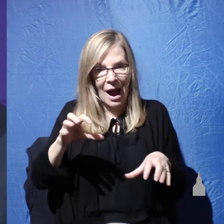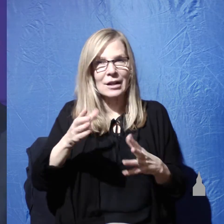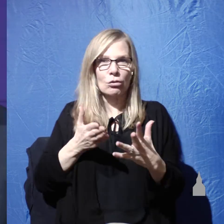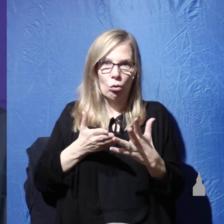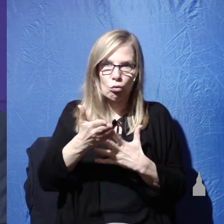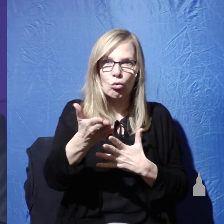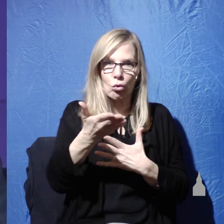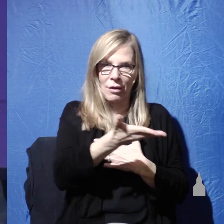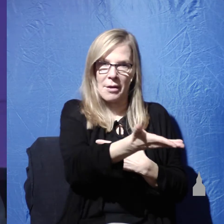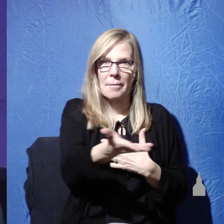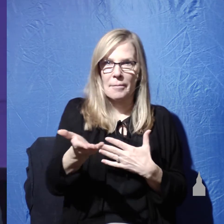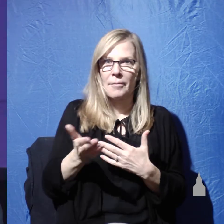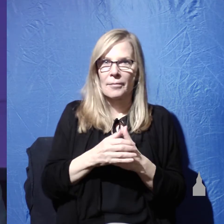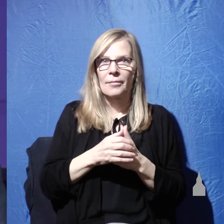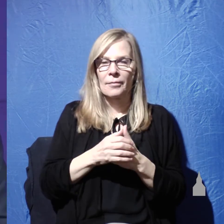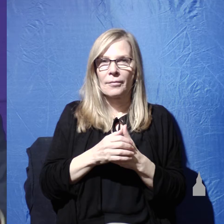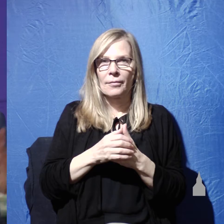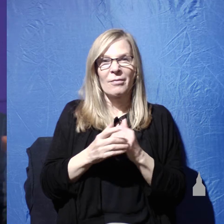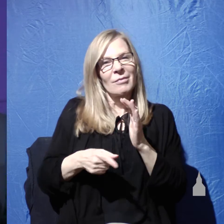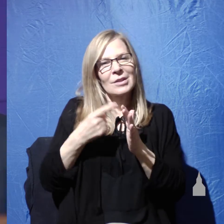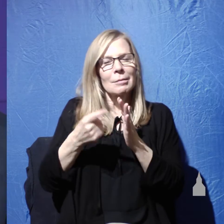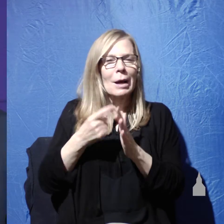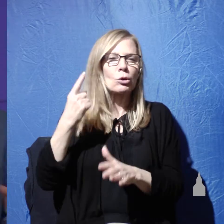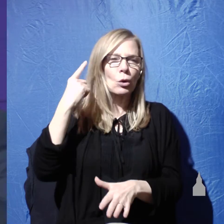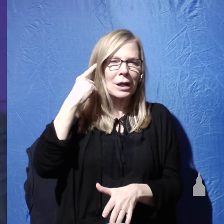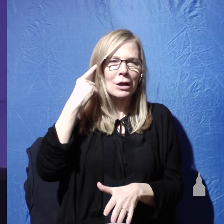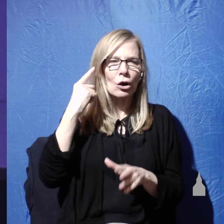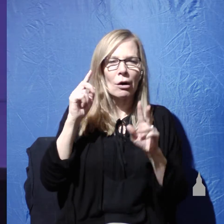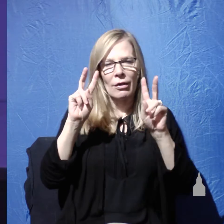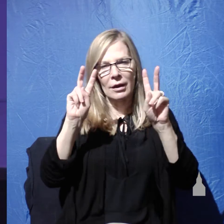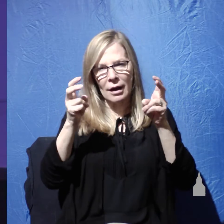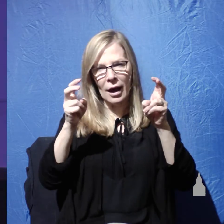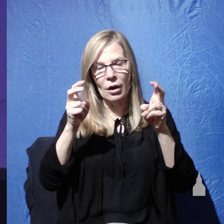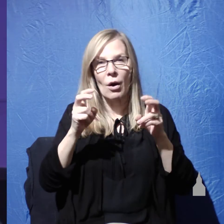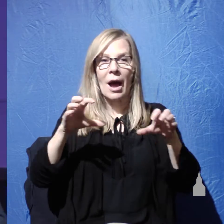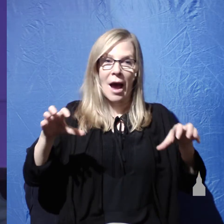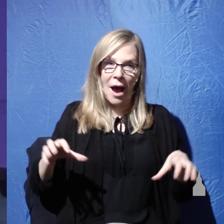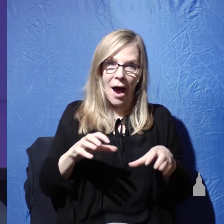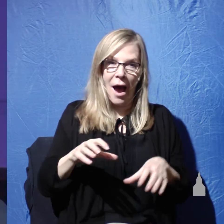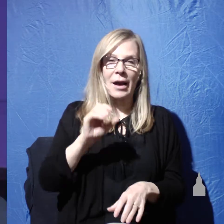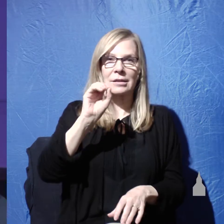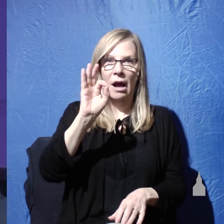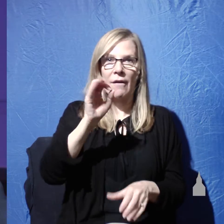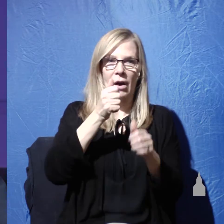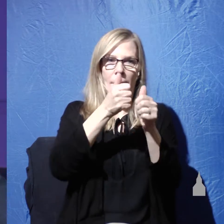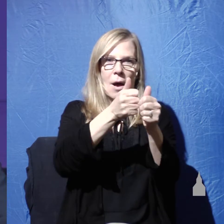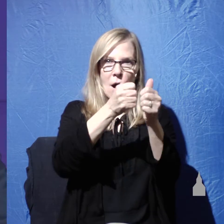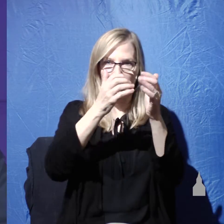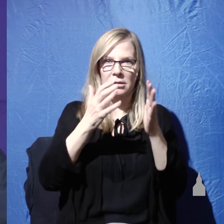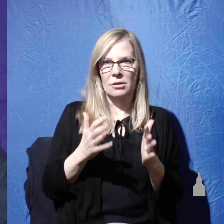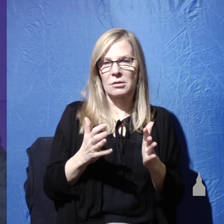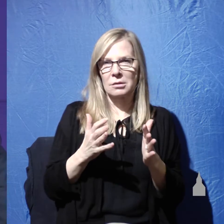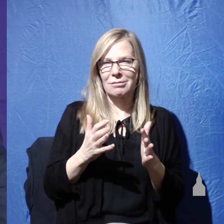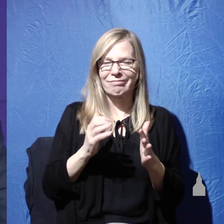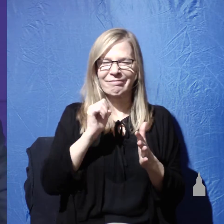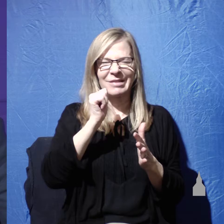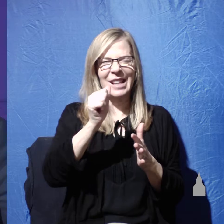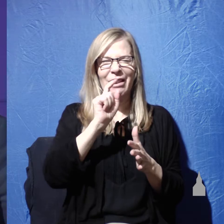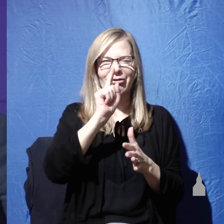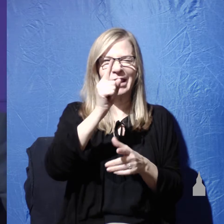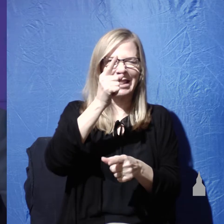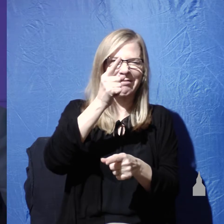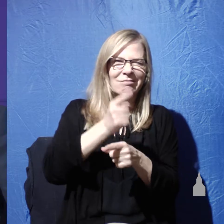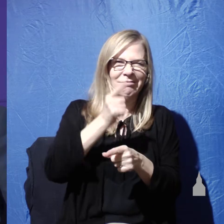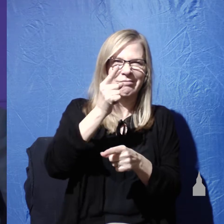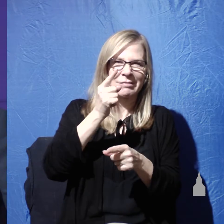that sometimes you hear this book referred to as the Acts of the Apostles. That's really not an accurate name, because